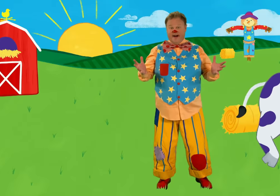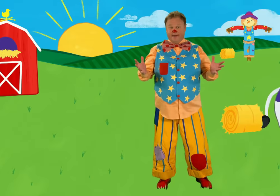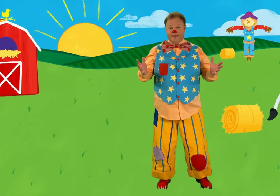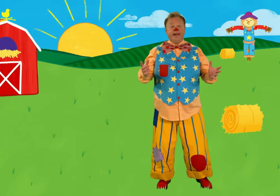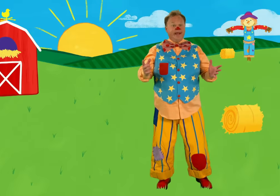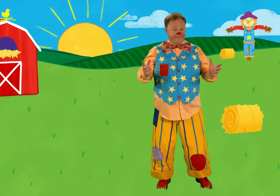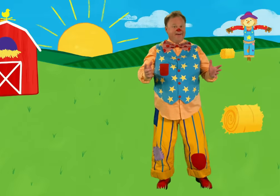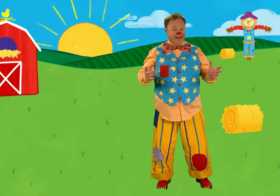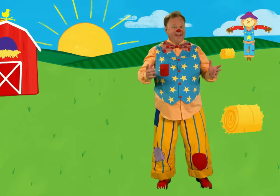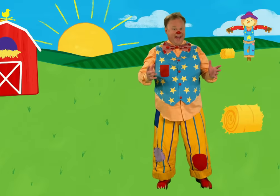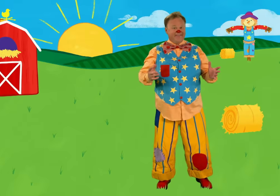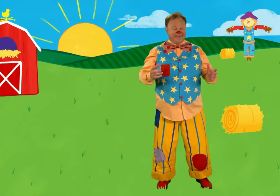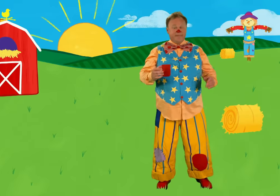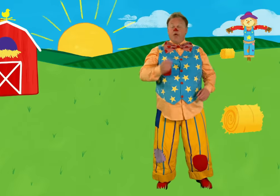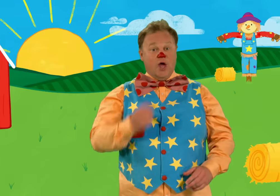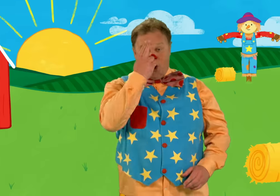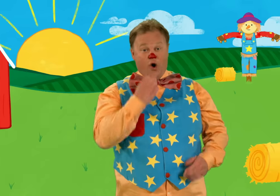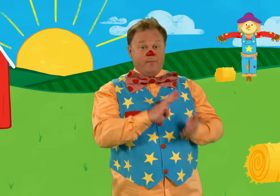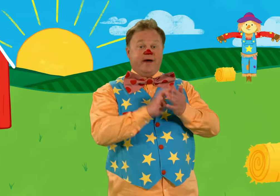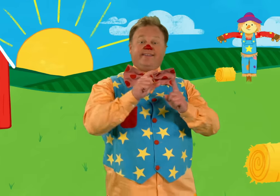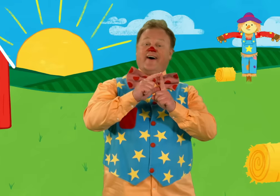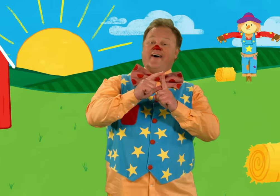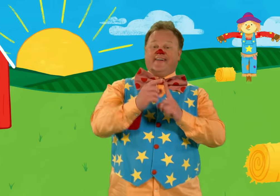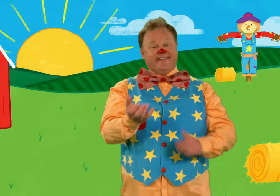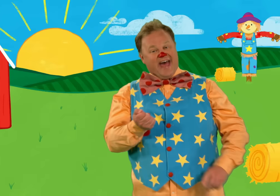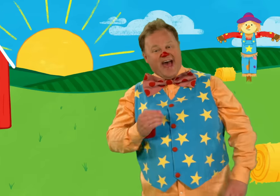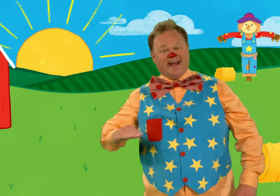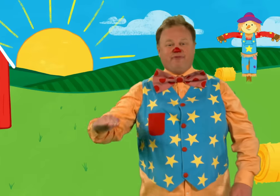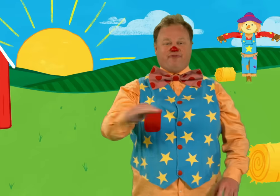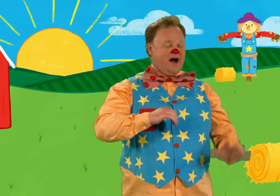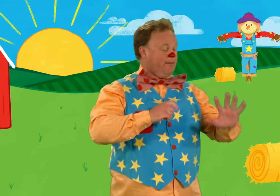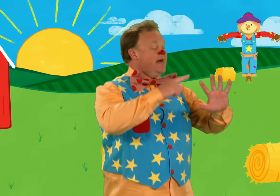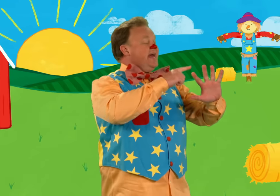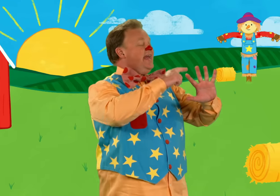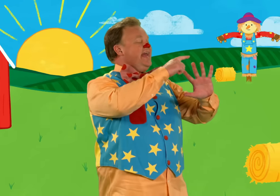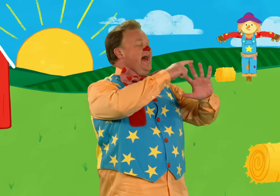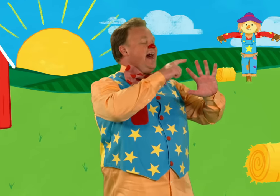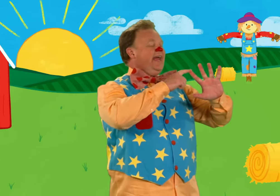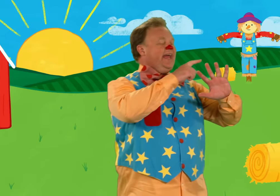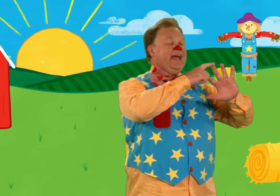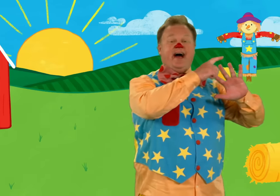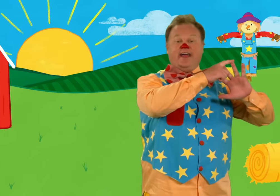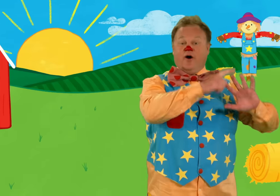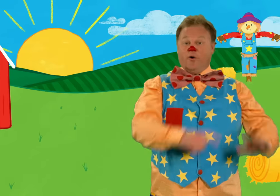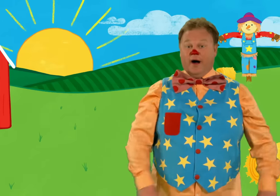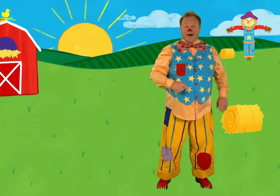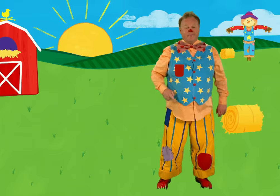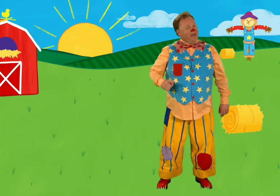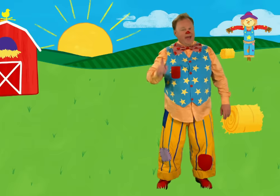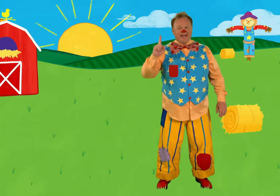farm? Let's find out. Old MacDonald had a farm, E-I-E-I-O. And